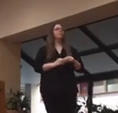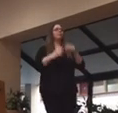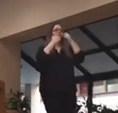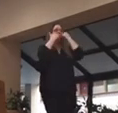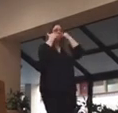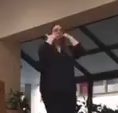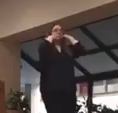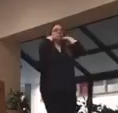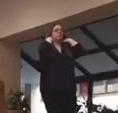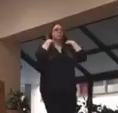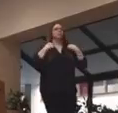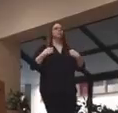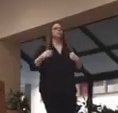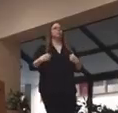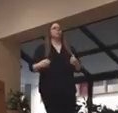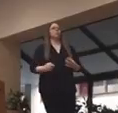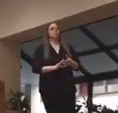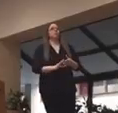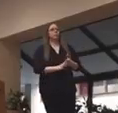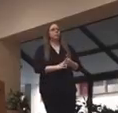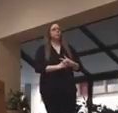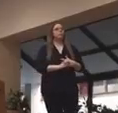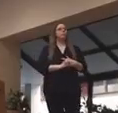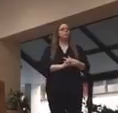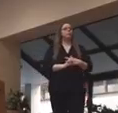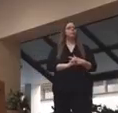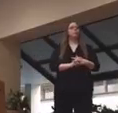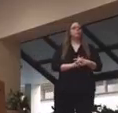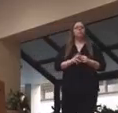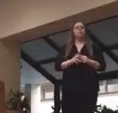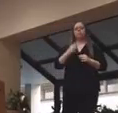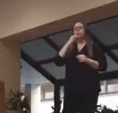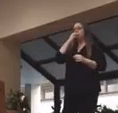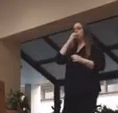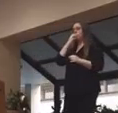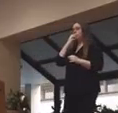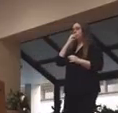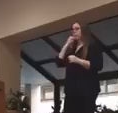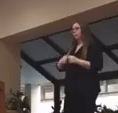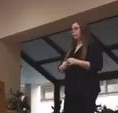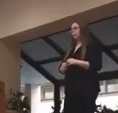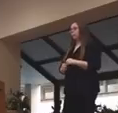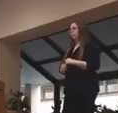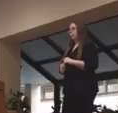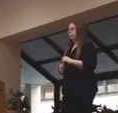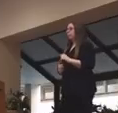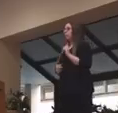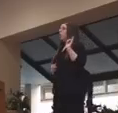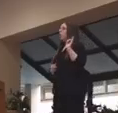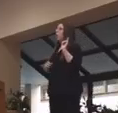Next question is, will the task force partner with ODHH, specifically regarding testing dates for WIDA and licensure